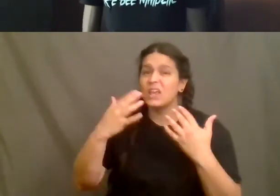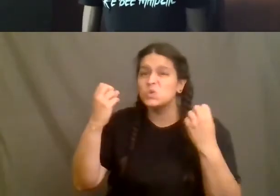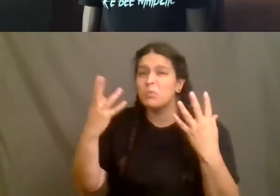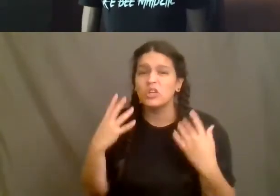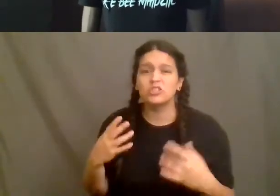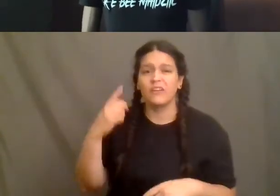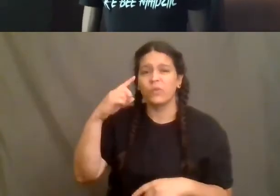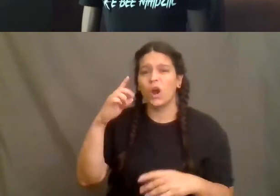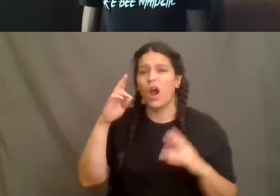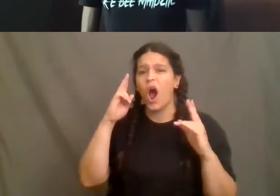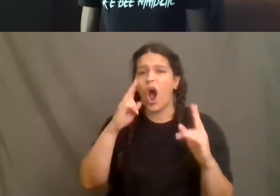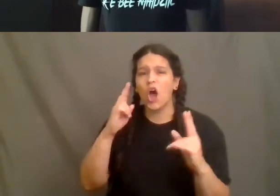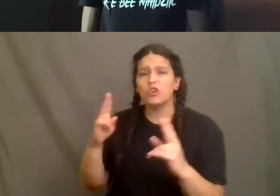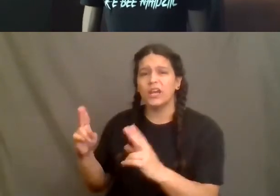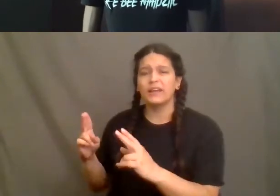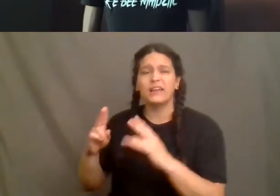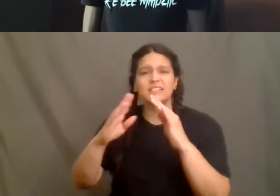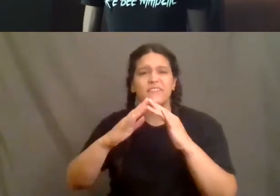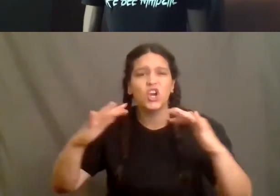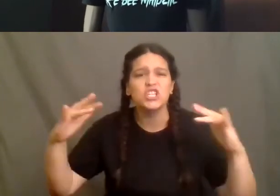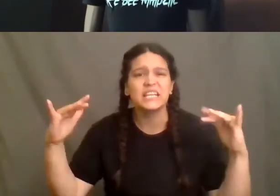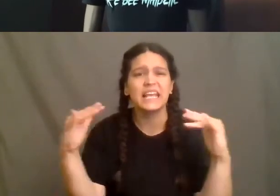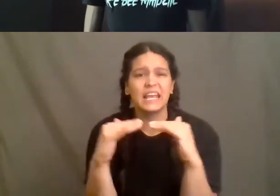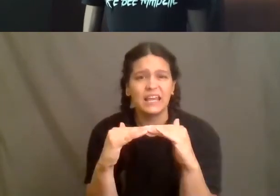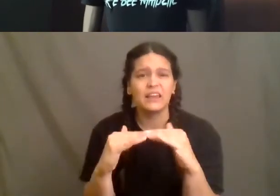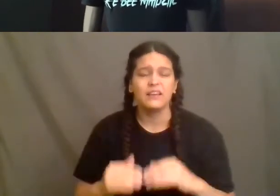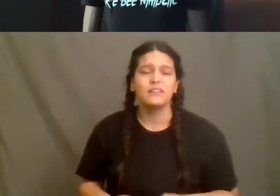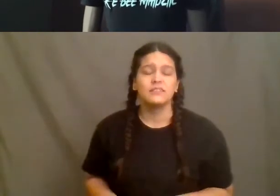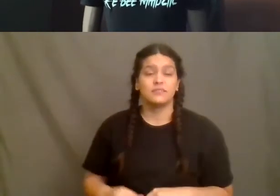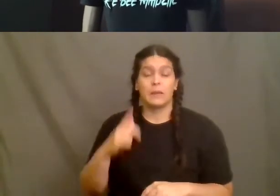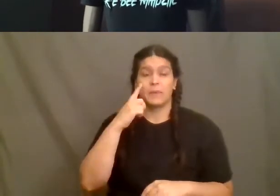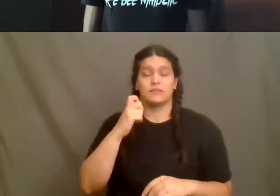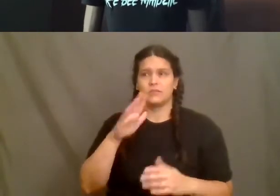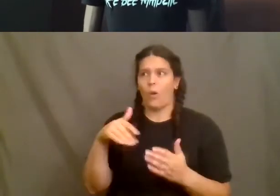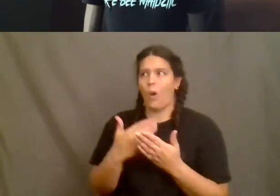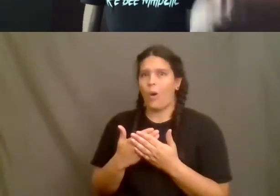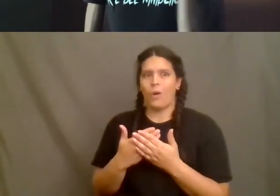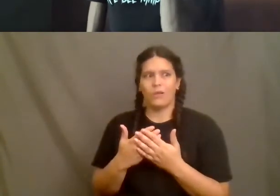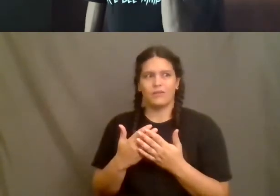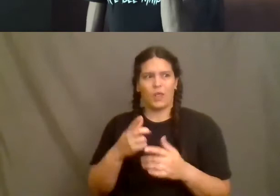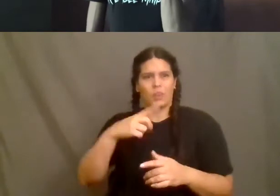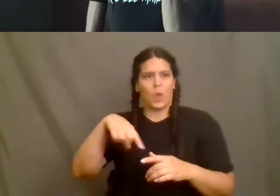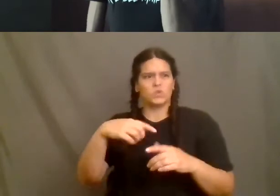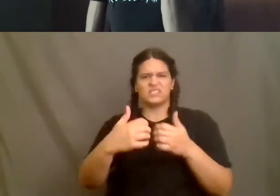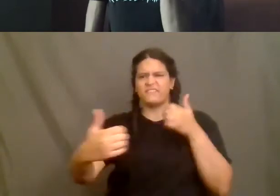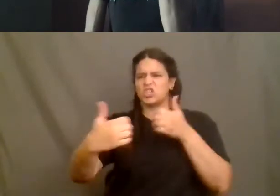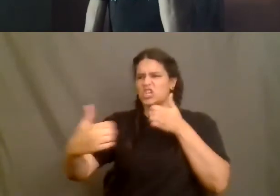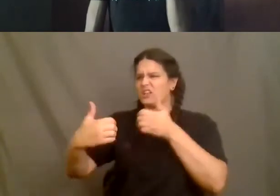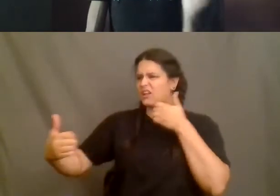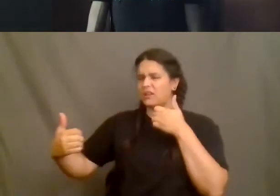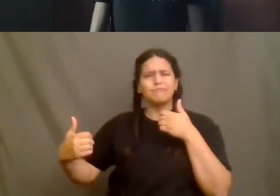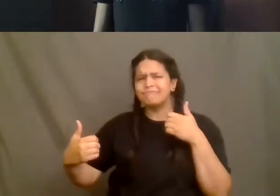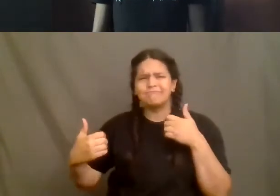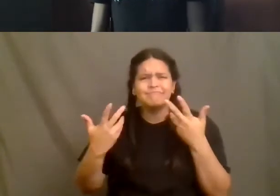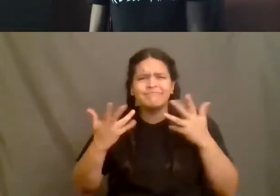honoring diversity, because all the walls are down on this platform with Indigenous